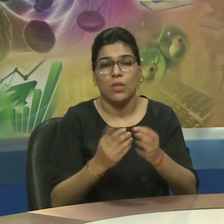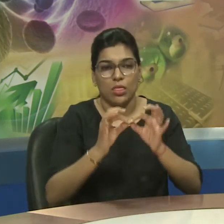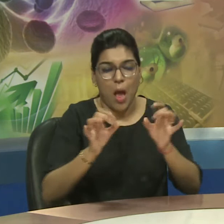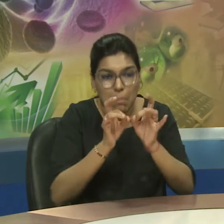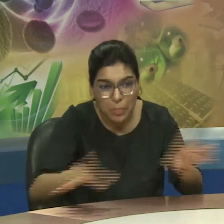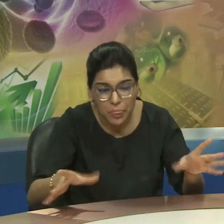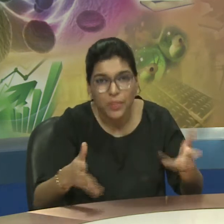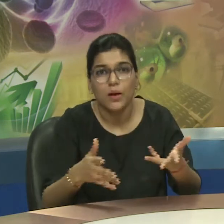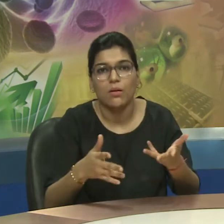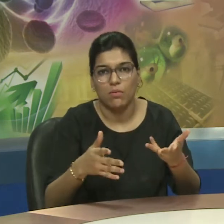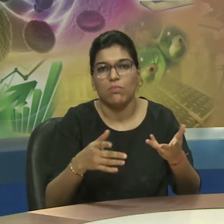without any